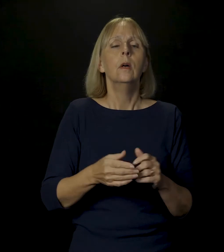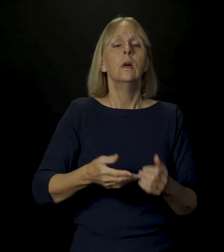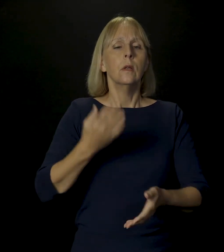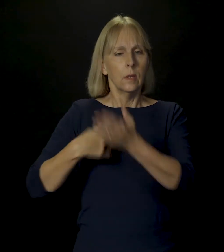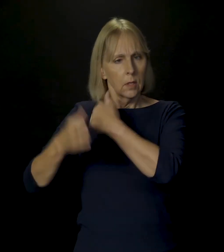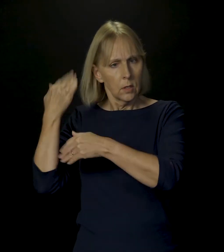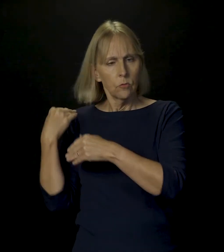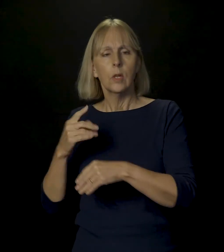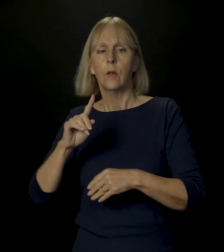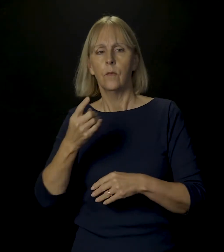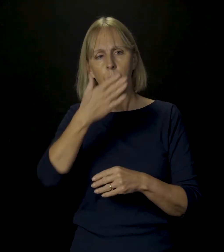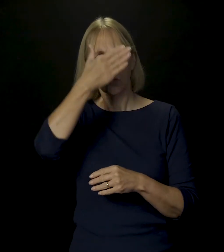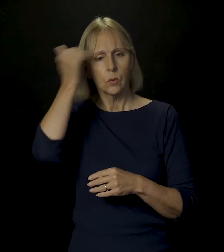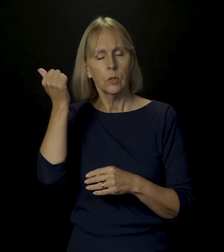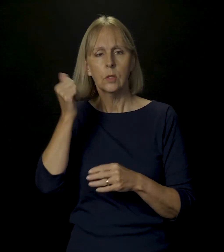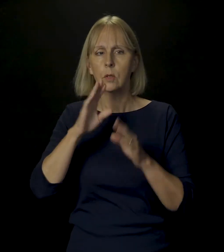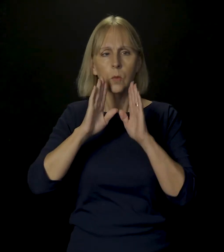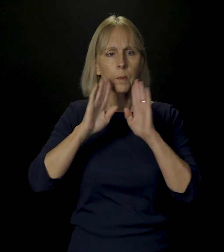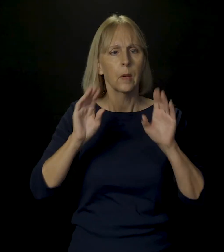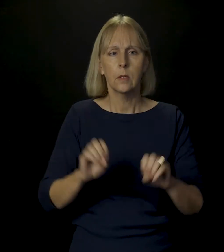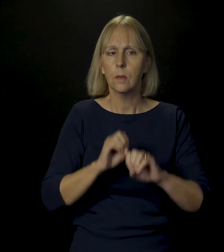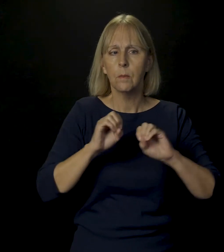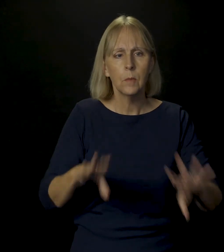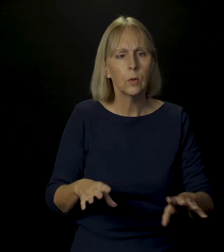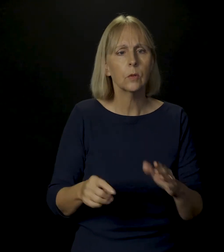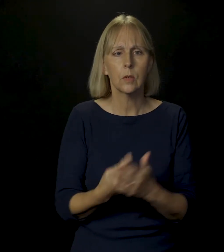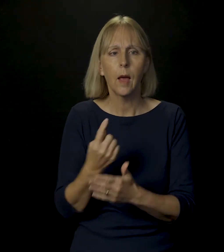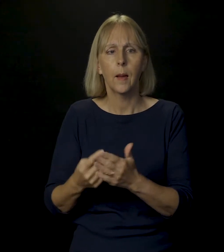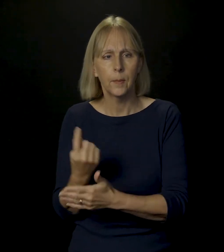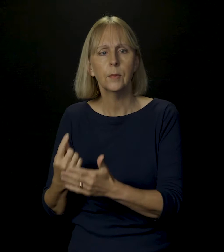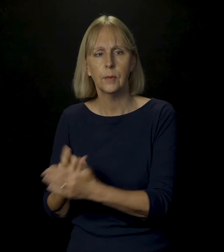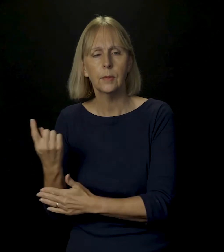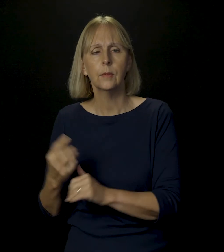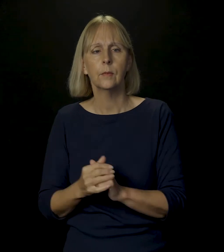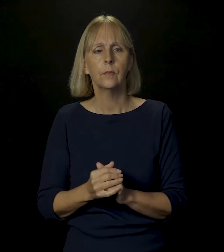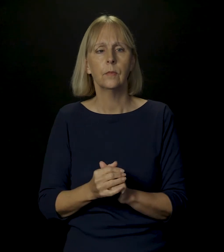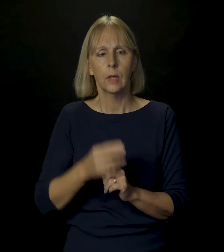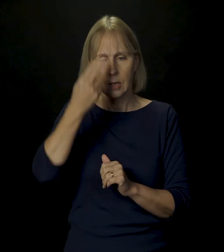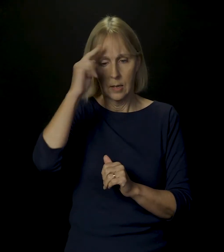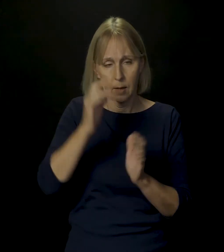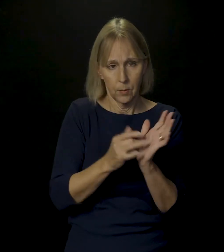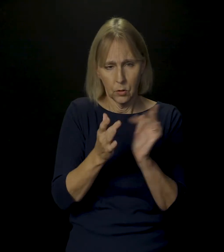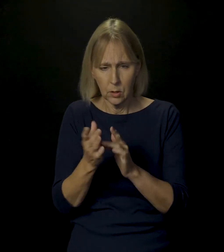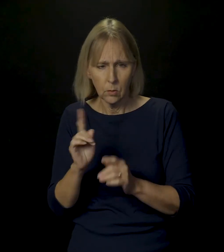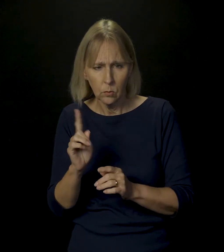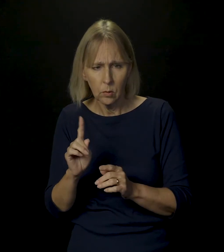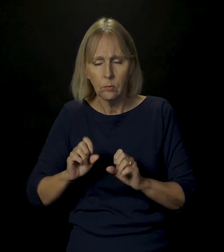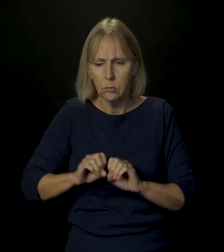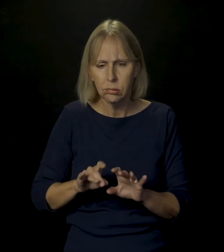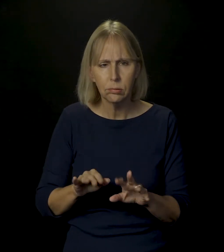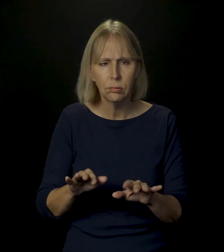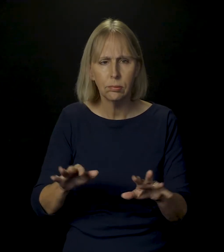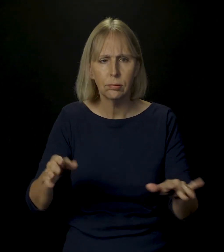Rapidly The Church Faced Adversities Miracles Were Plentiful And The Name Of Jesus Spread Throughout The Land